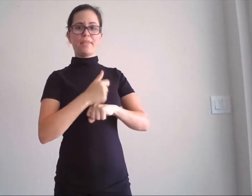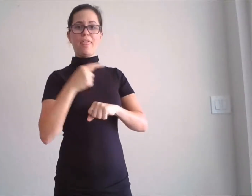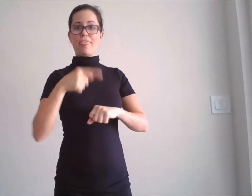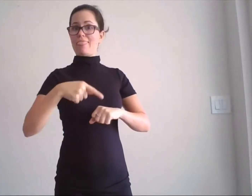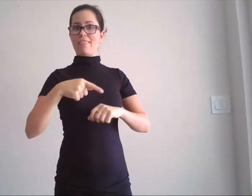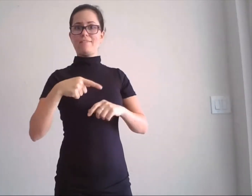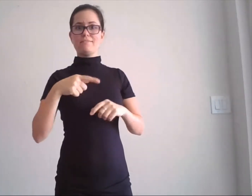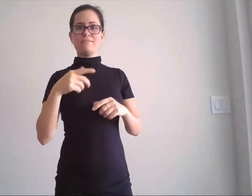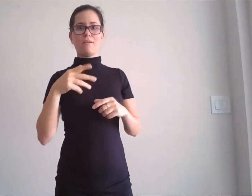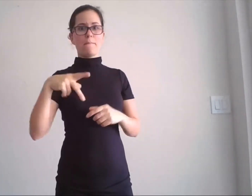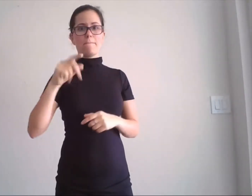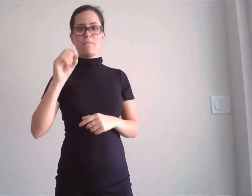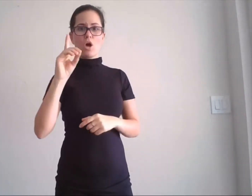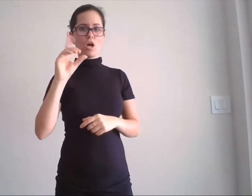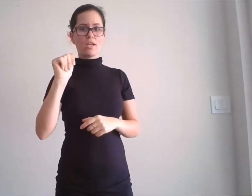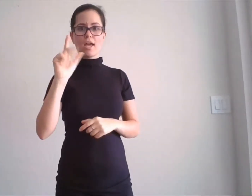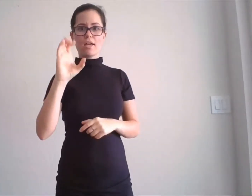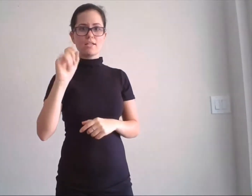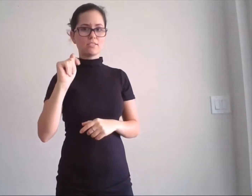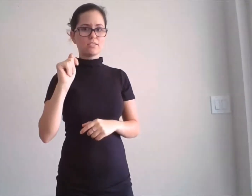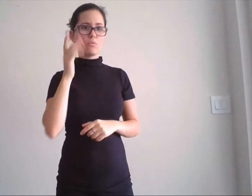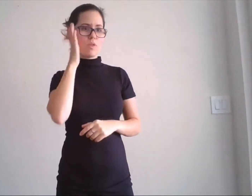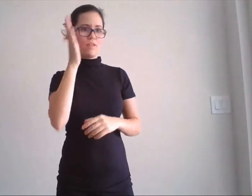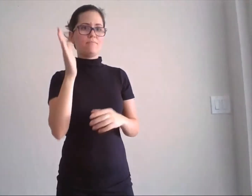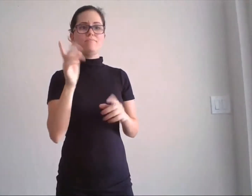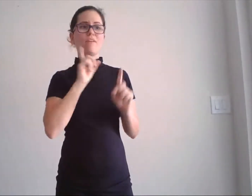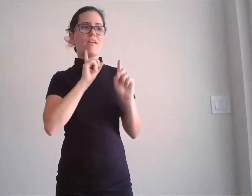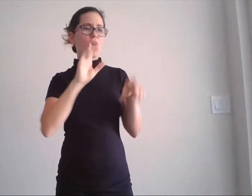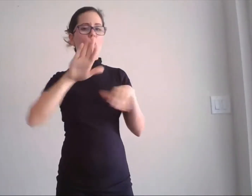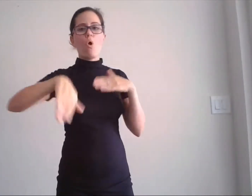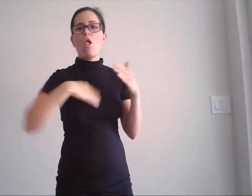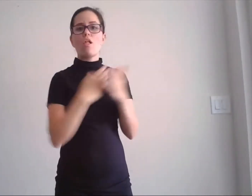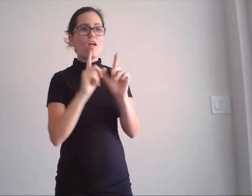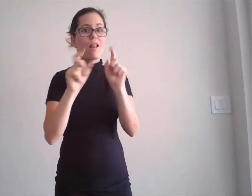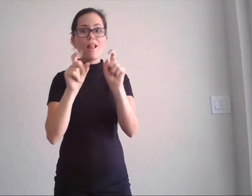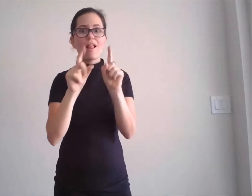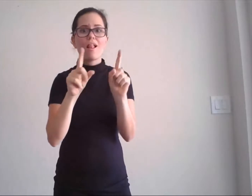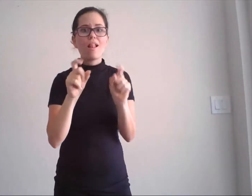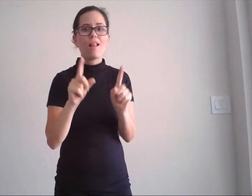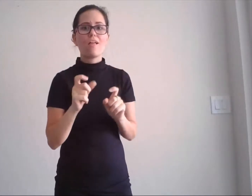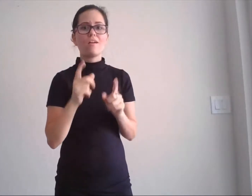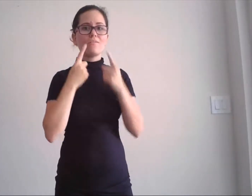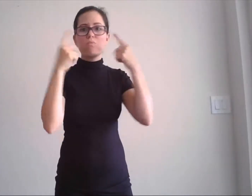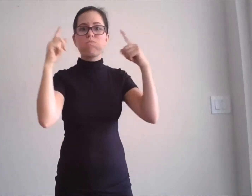anniversary trips, what we did, and any hijinks that resulted from that. Oh, and then